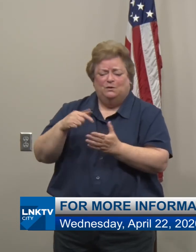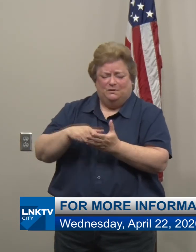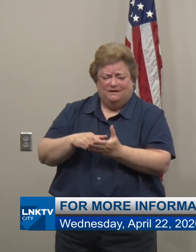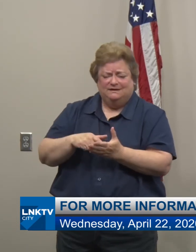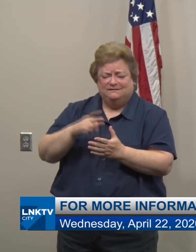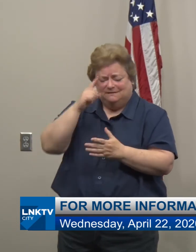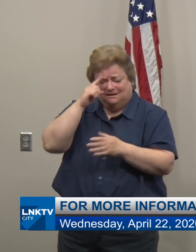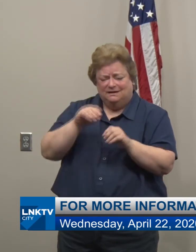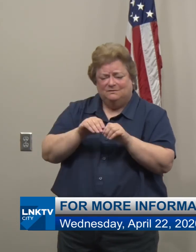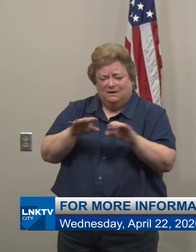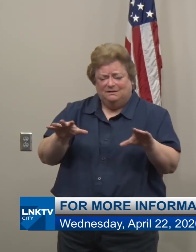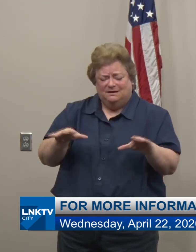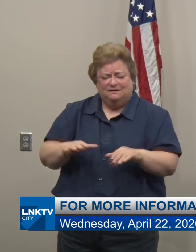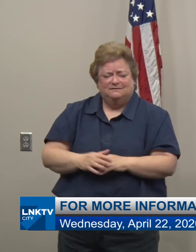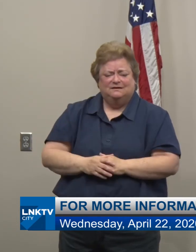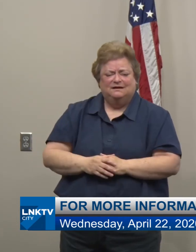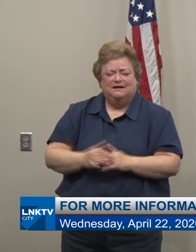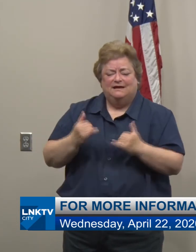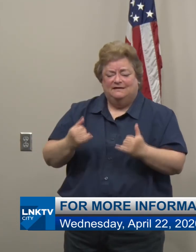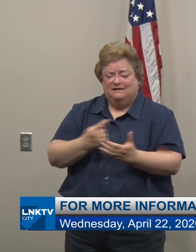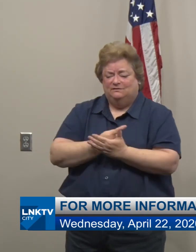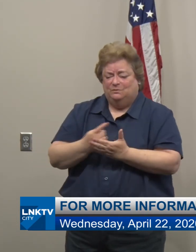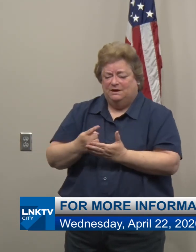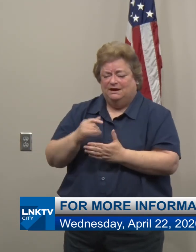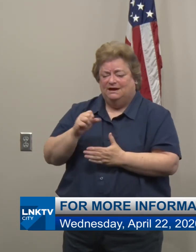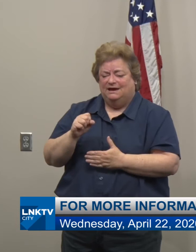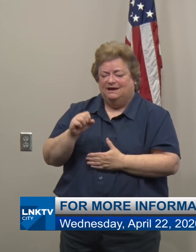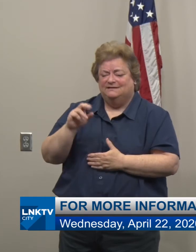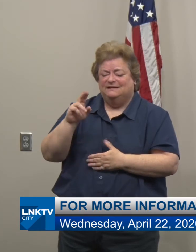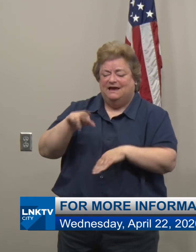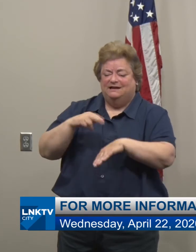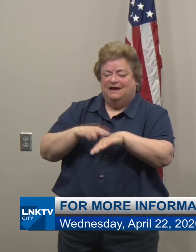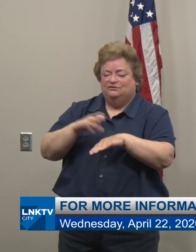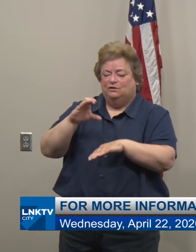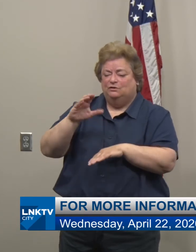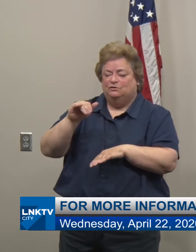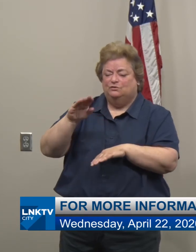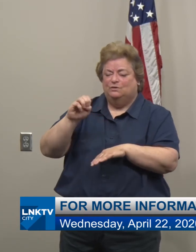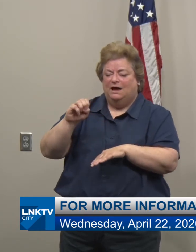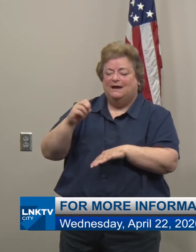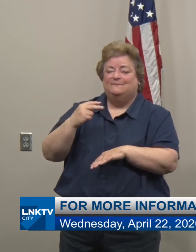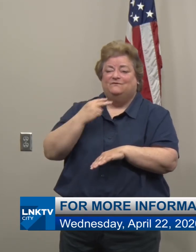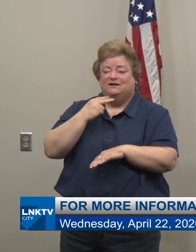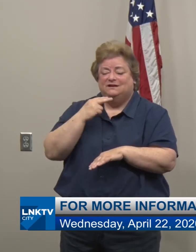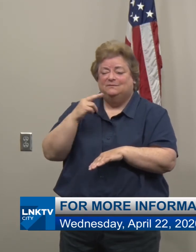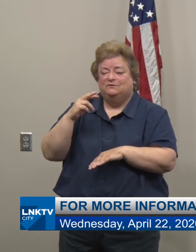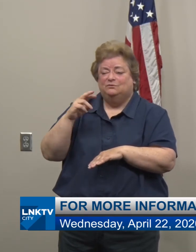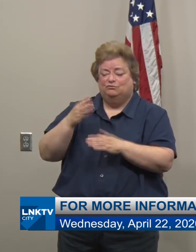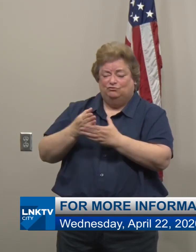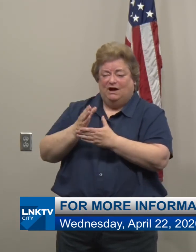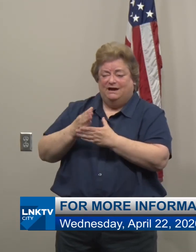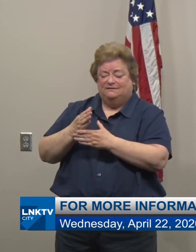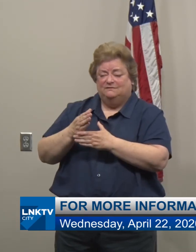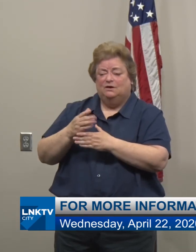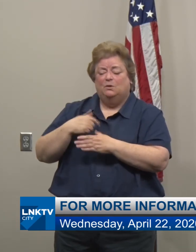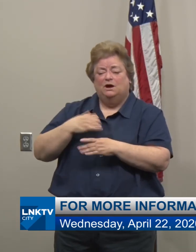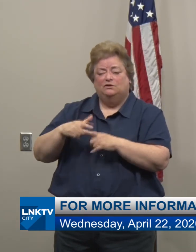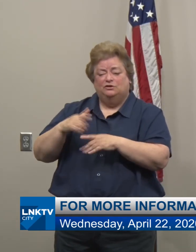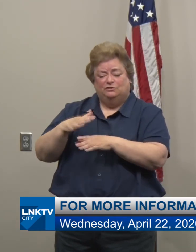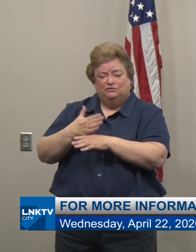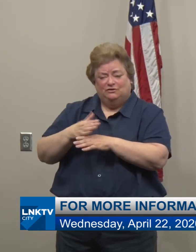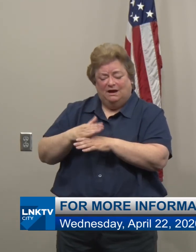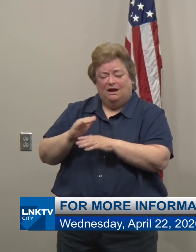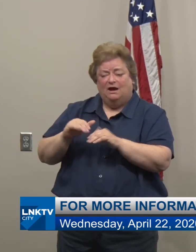pandemic. This week is National Crime Victims' Rights Week, and we wanted to share with you how the Lincoln Police Department